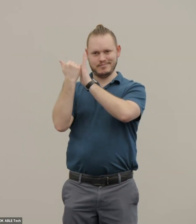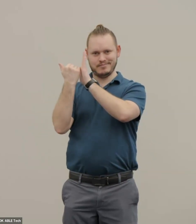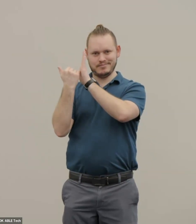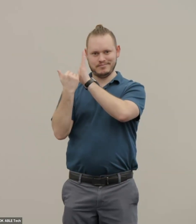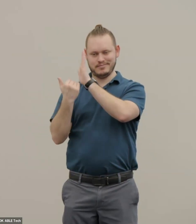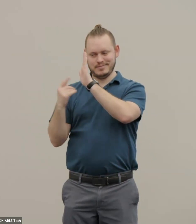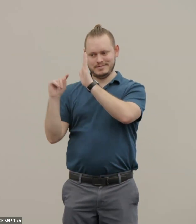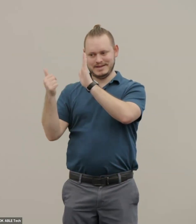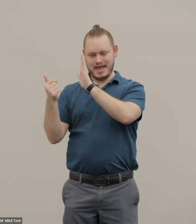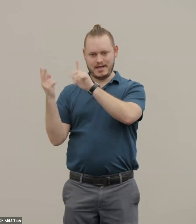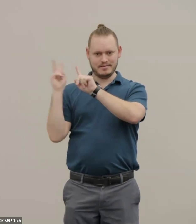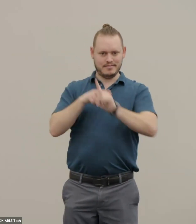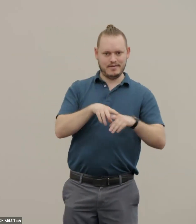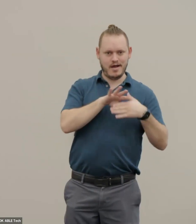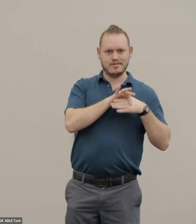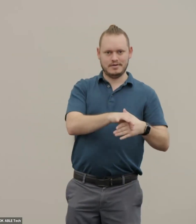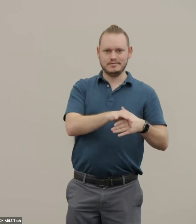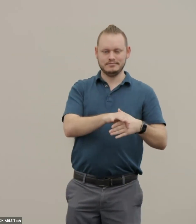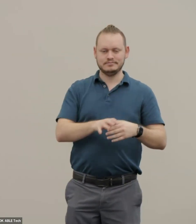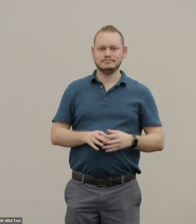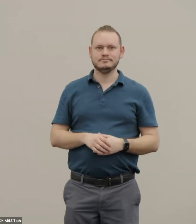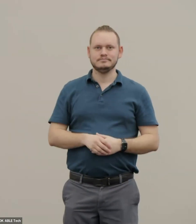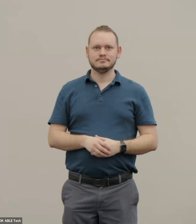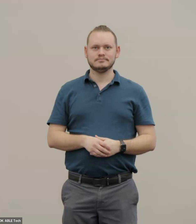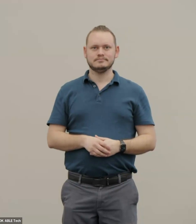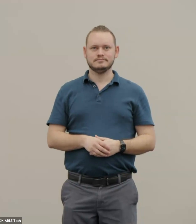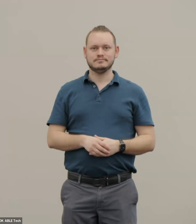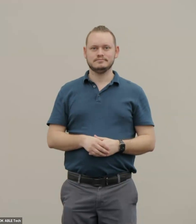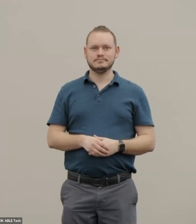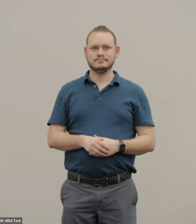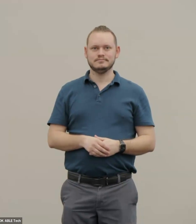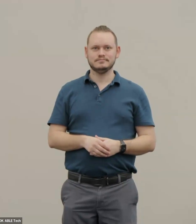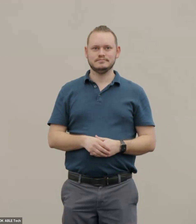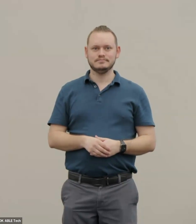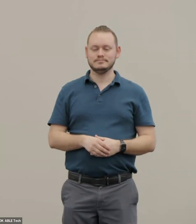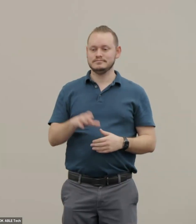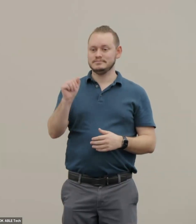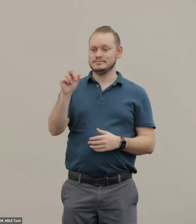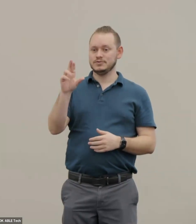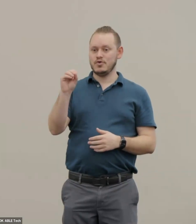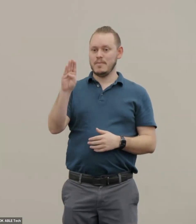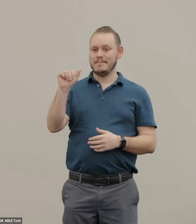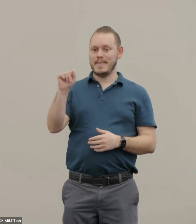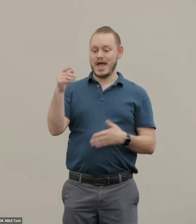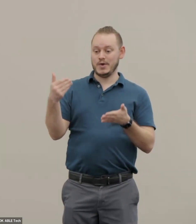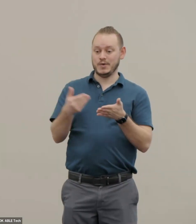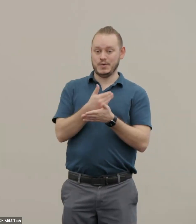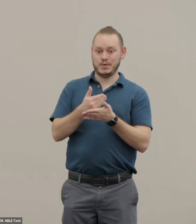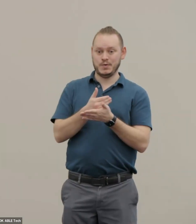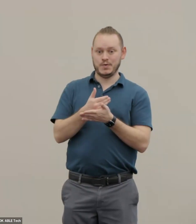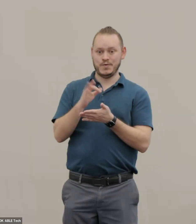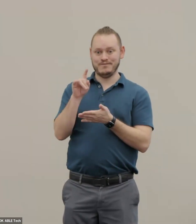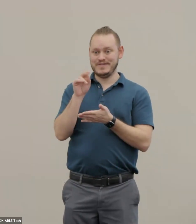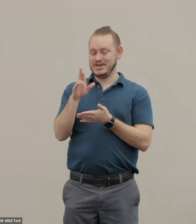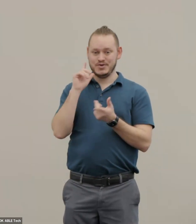applied to the content. And one of the new features of Acrobat is I can zoom in on these